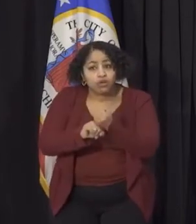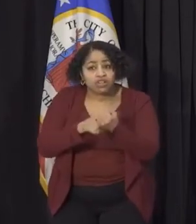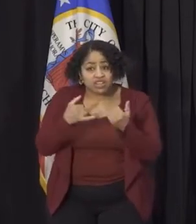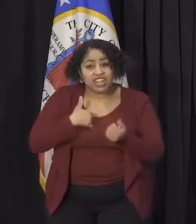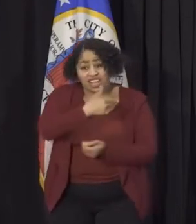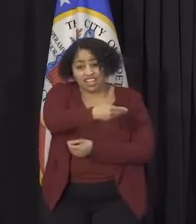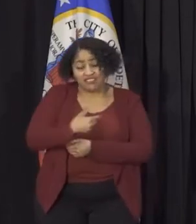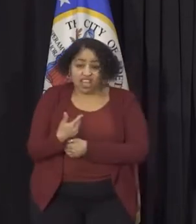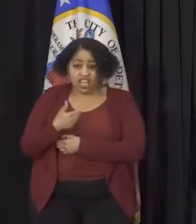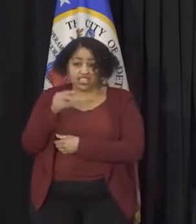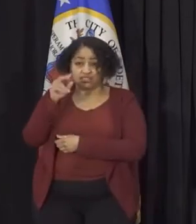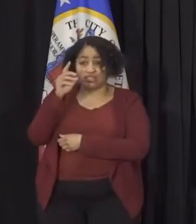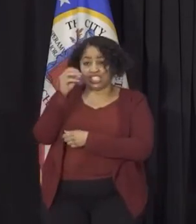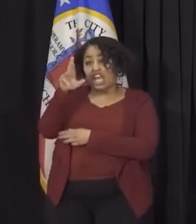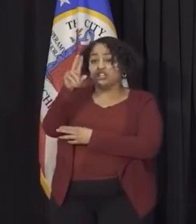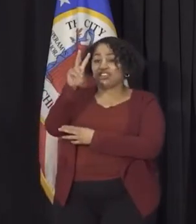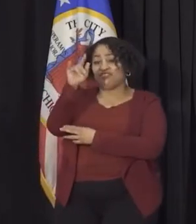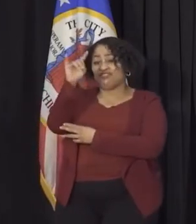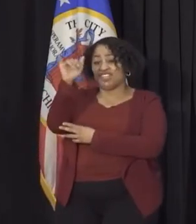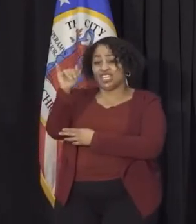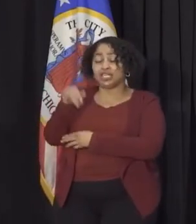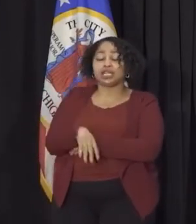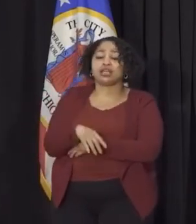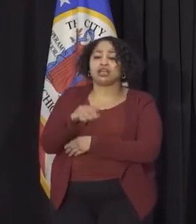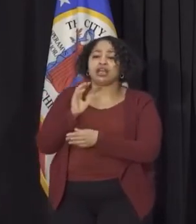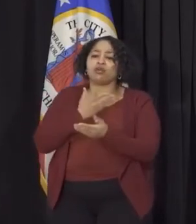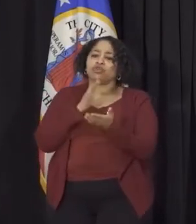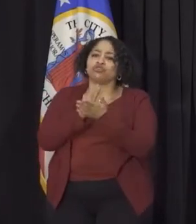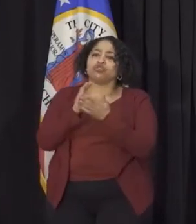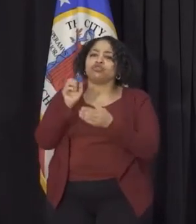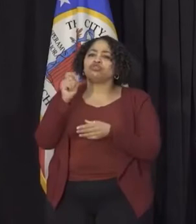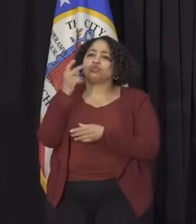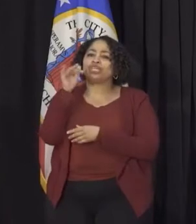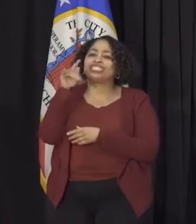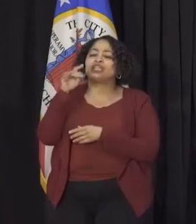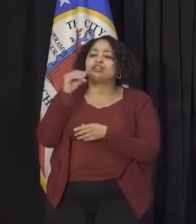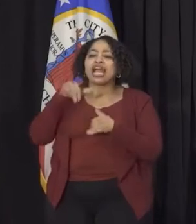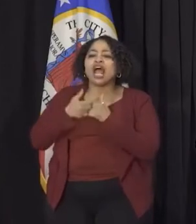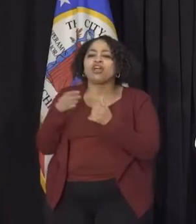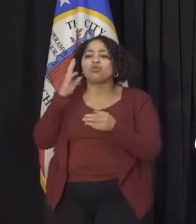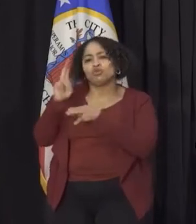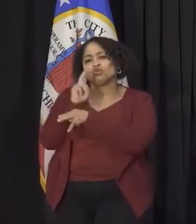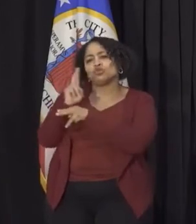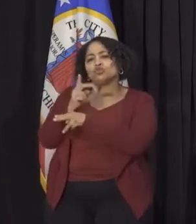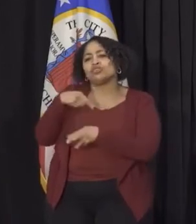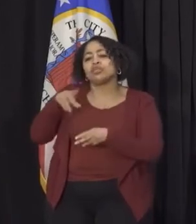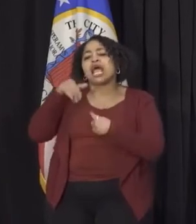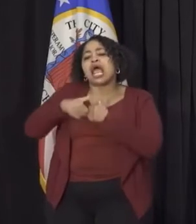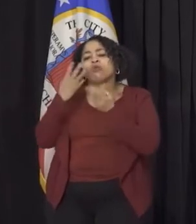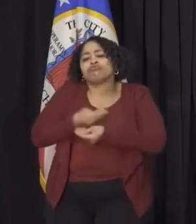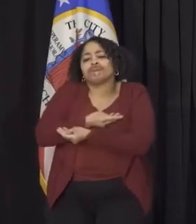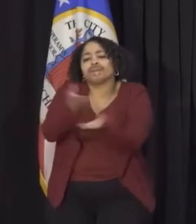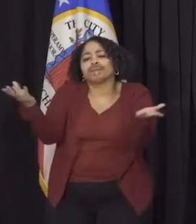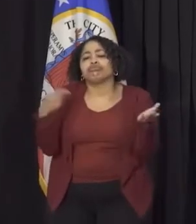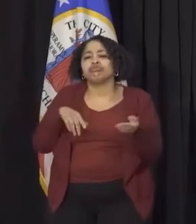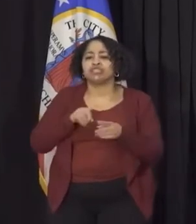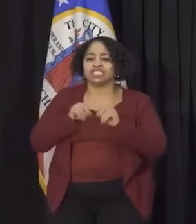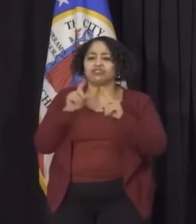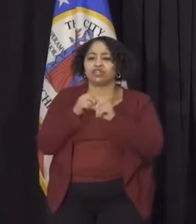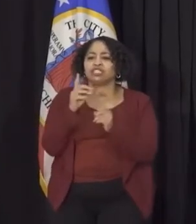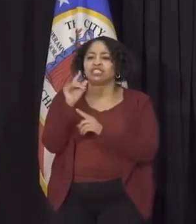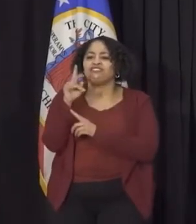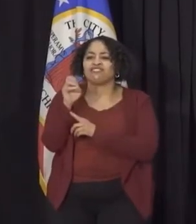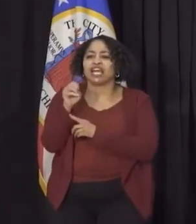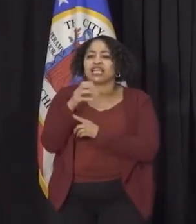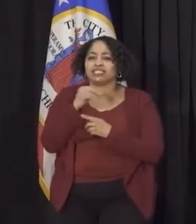invite Dr. Nikolai Vitti, Detroit Public Schools Superintendent, to talk about how these devices will be deployed and how we'll make